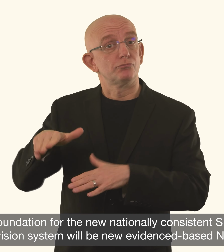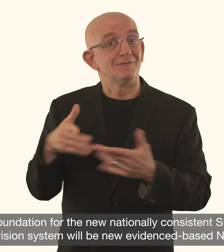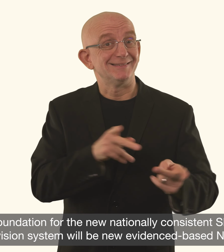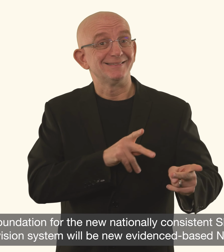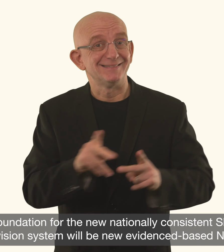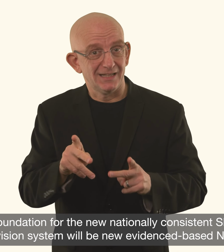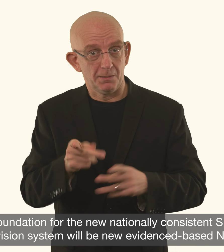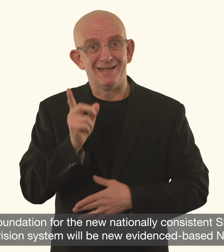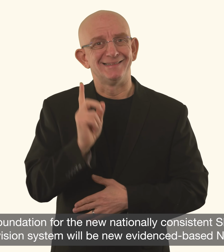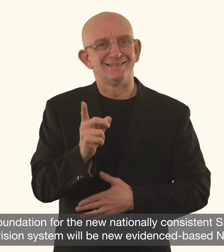national standards.